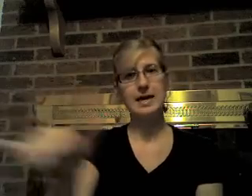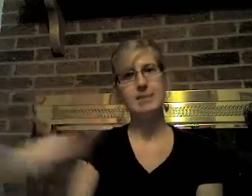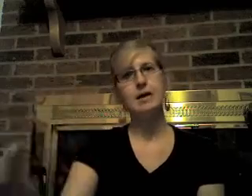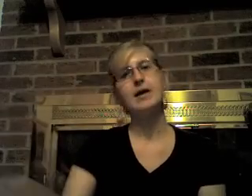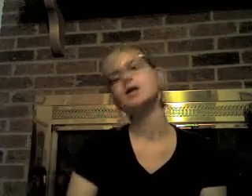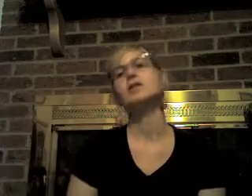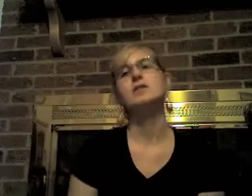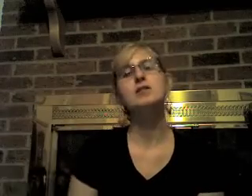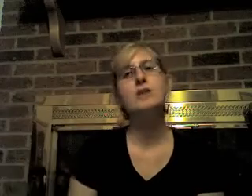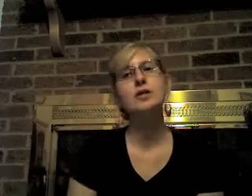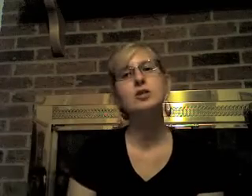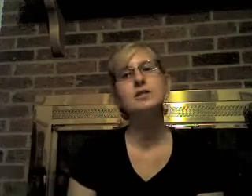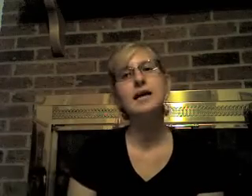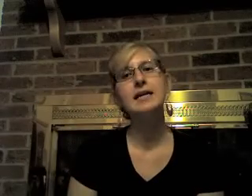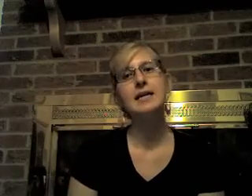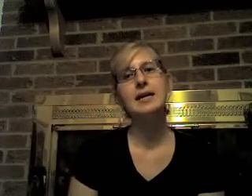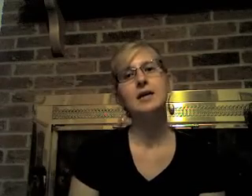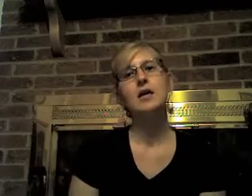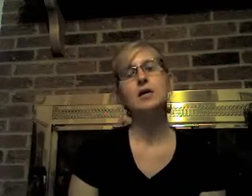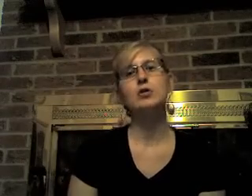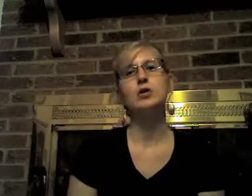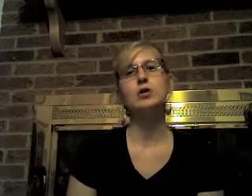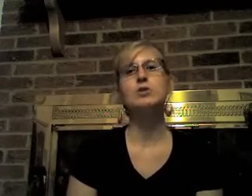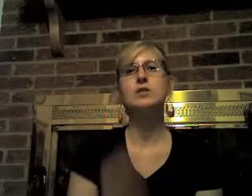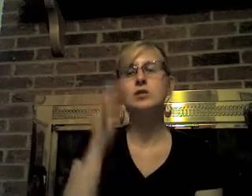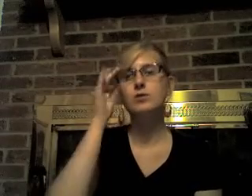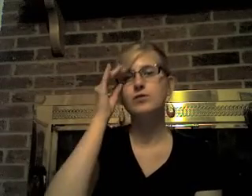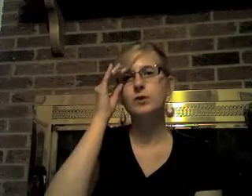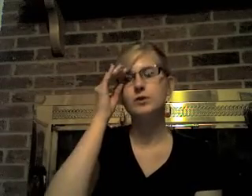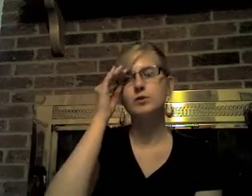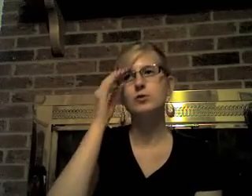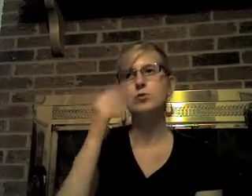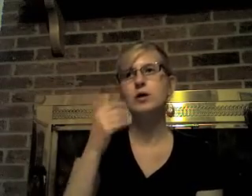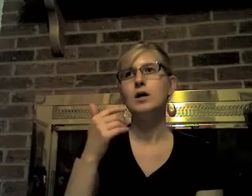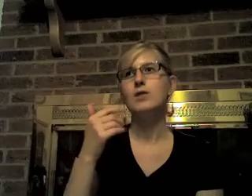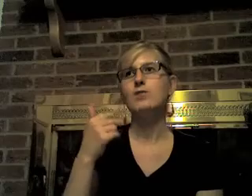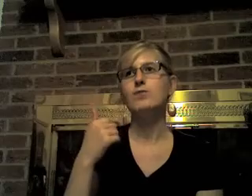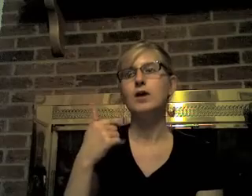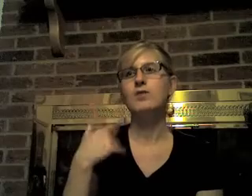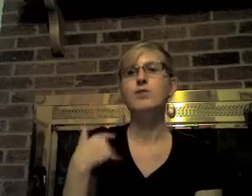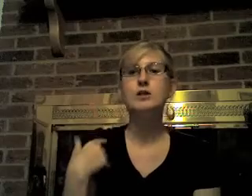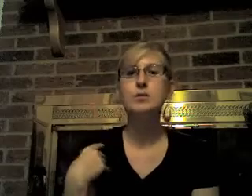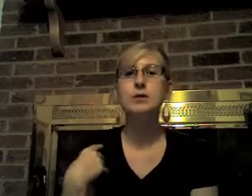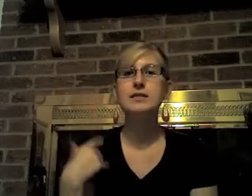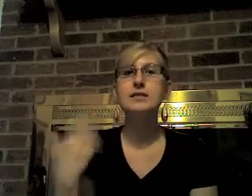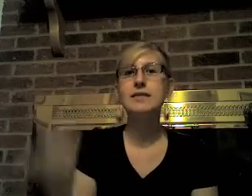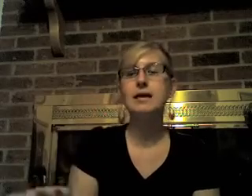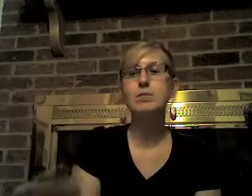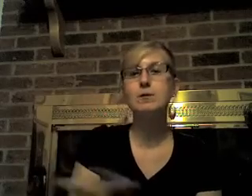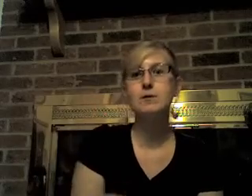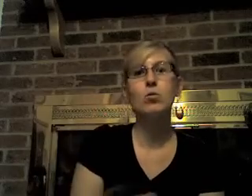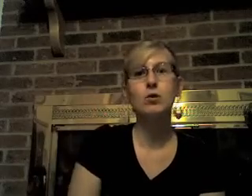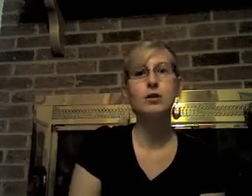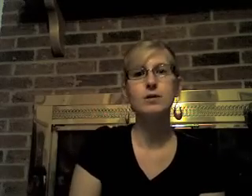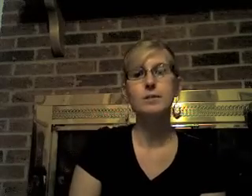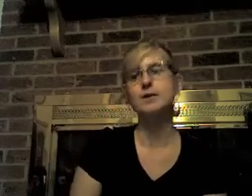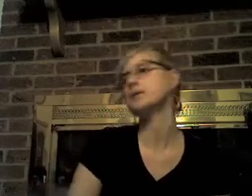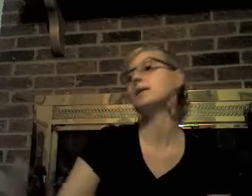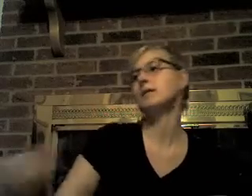same. This is a directional sign again. You can use it to refer to in first person, second person, or third person.